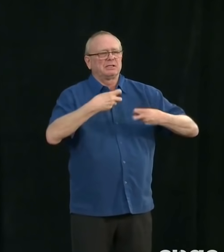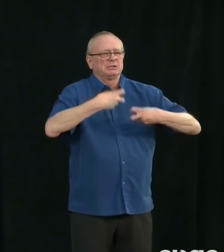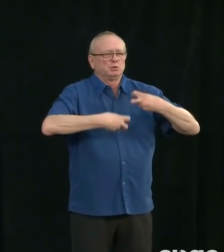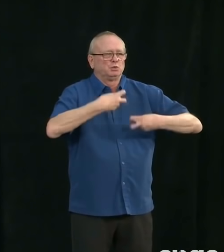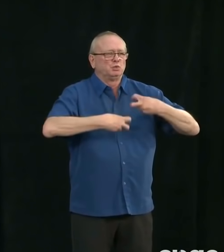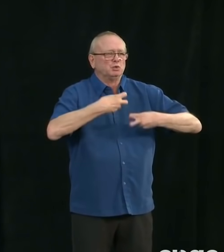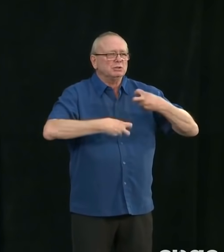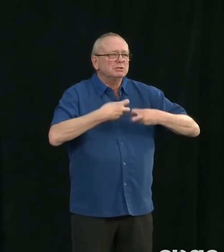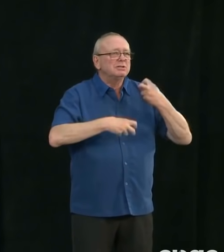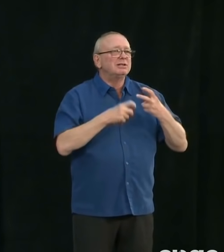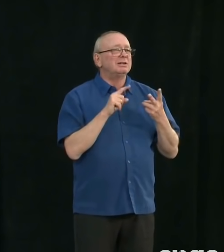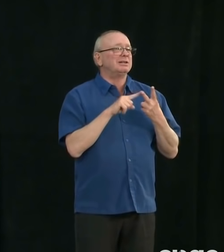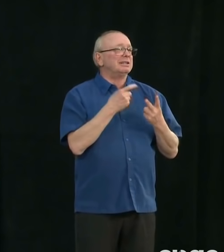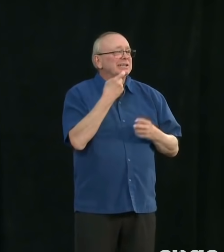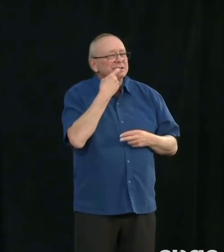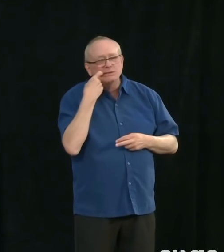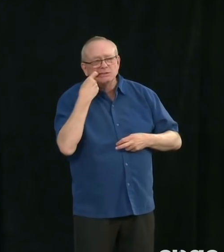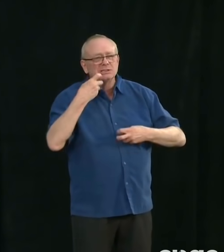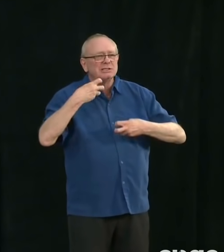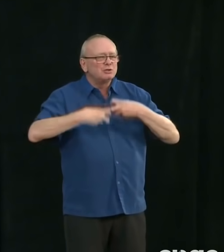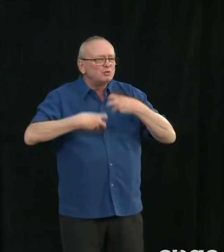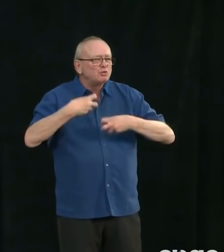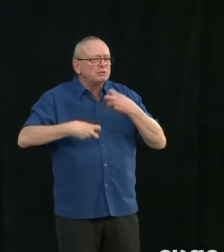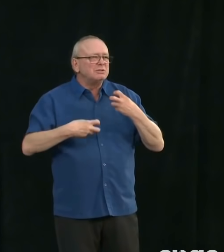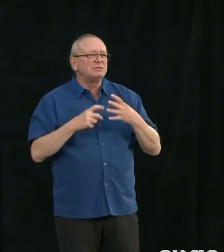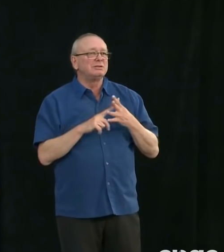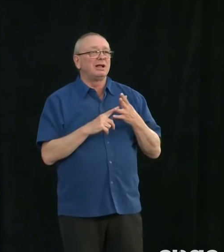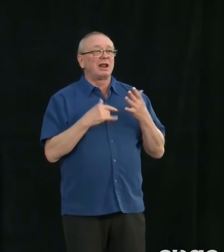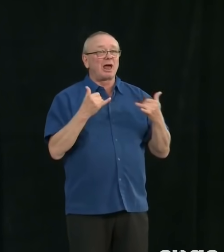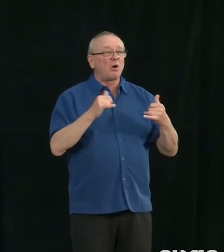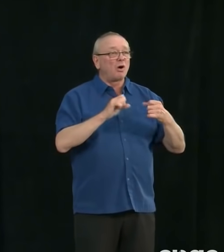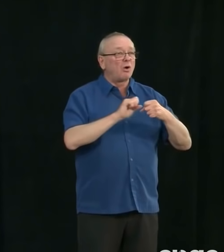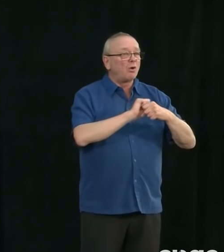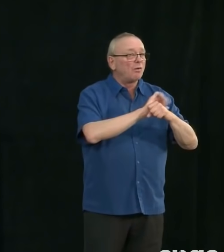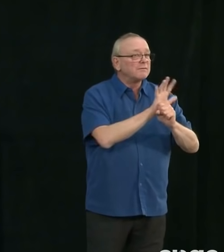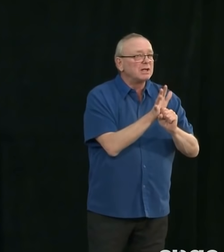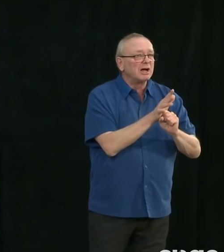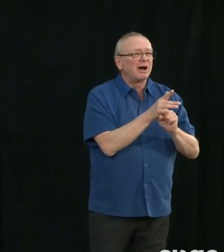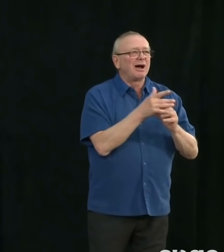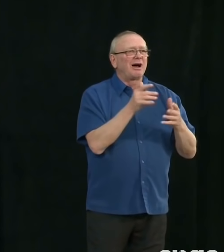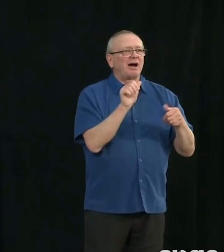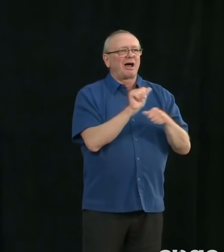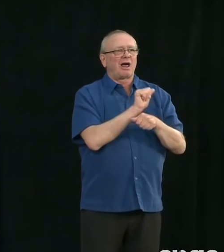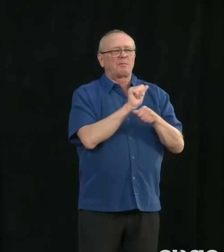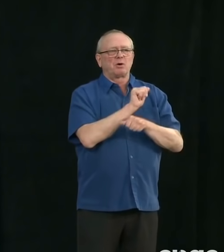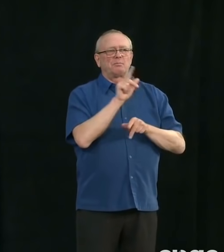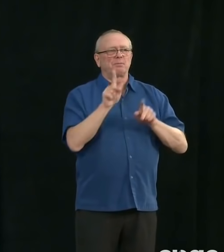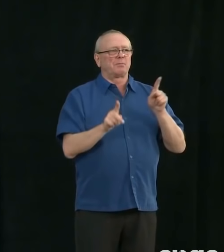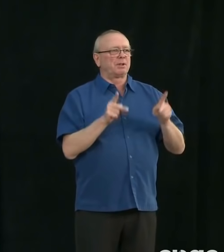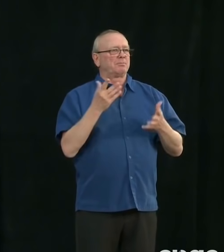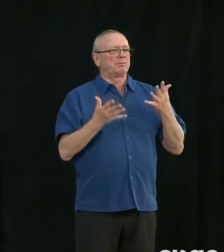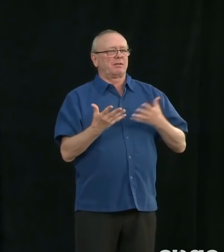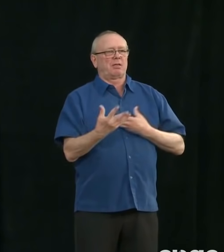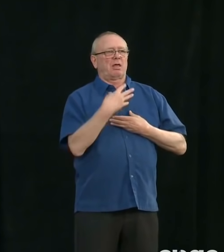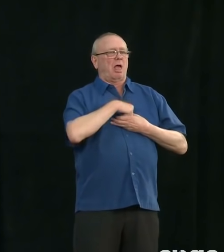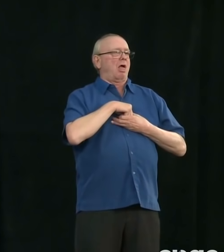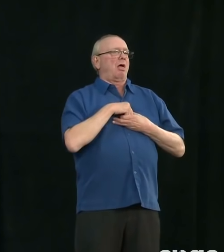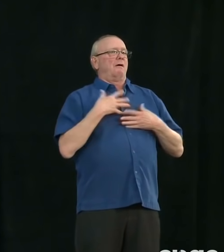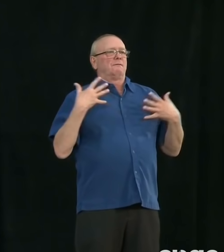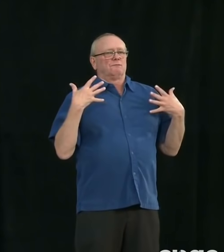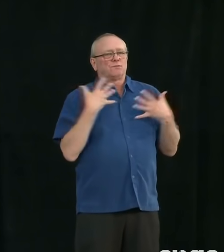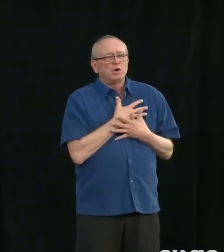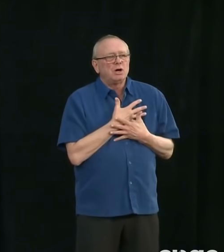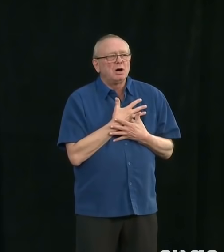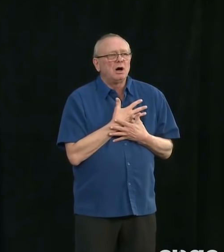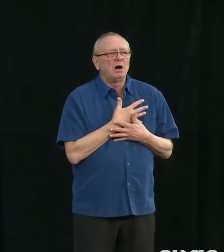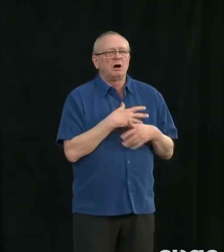pandemic, all Albertans may be feeling increased fear, anxiety, or sadness. Many Albertans, particularly